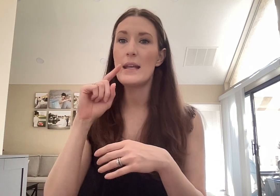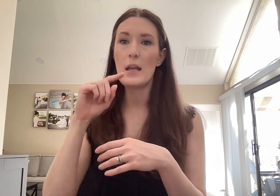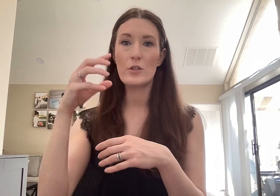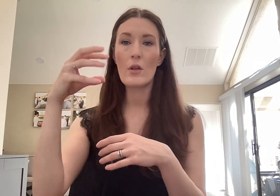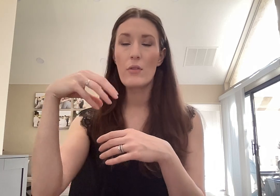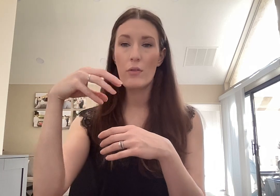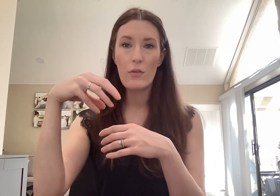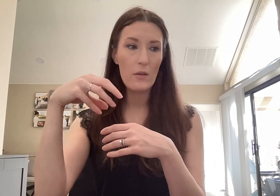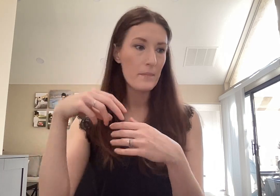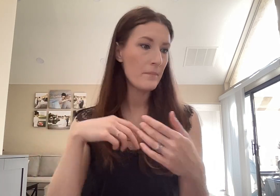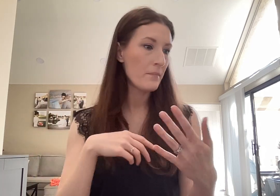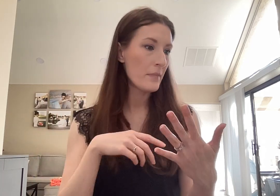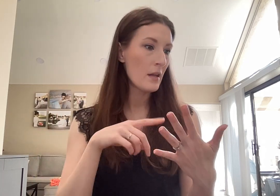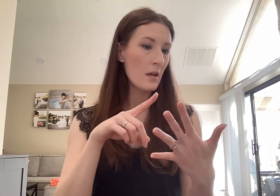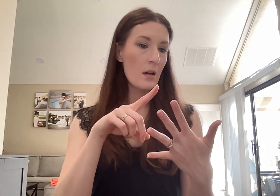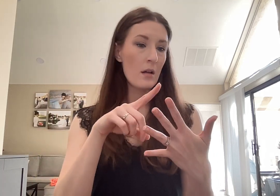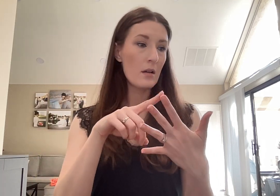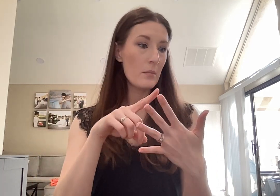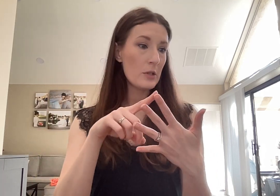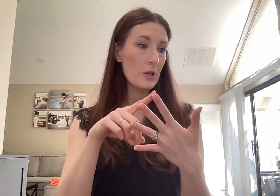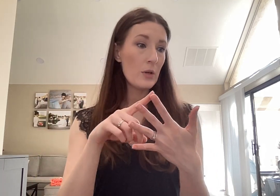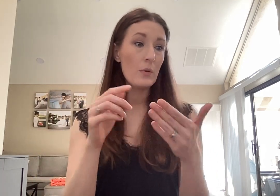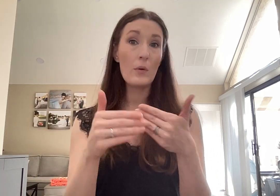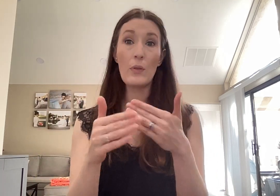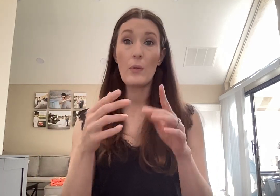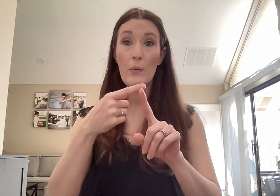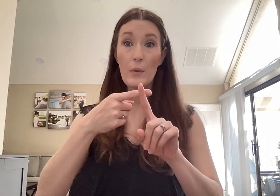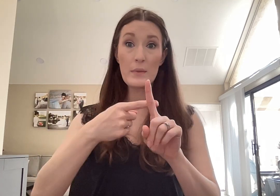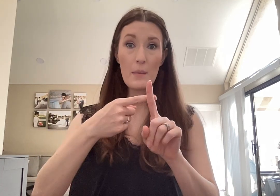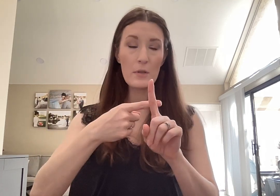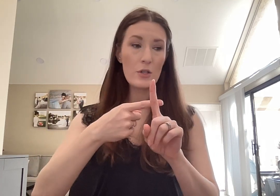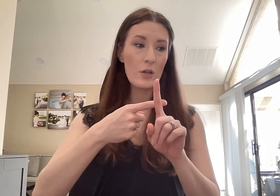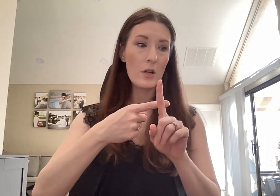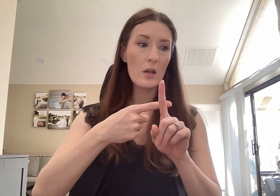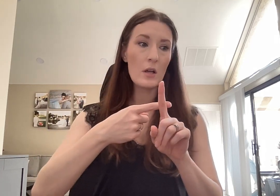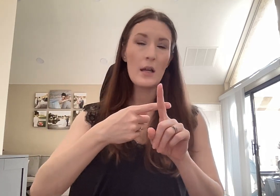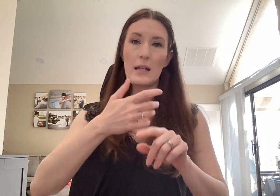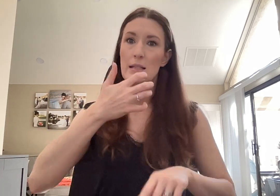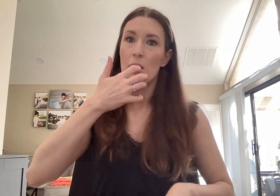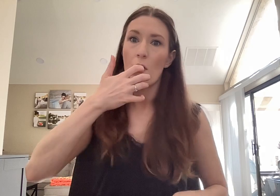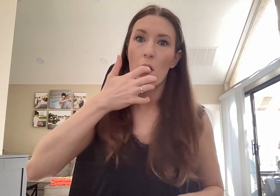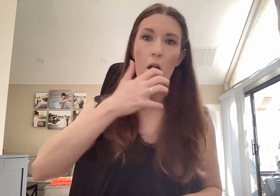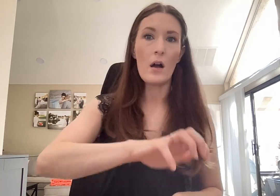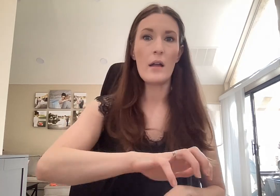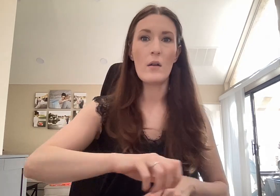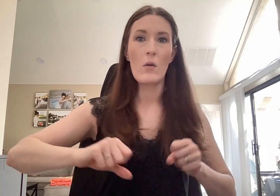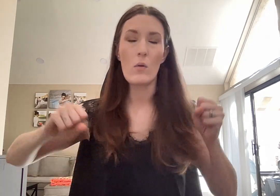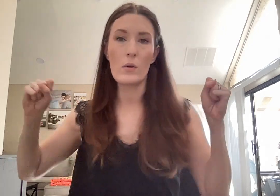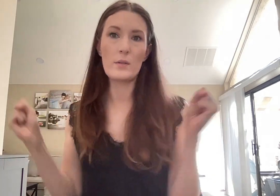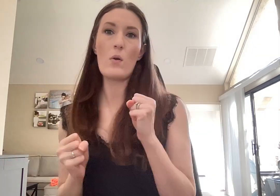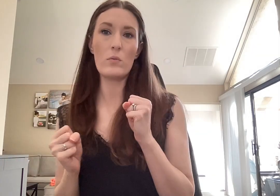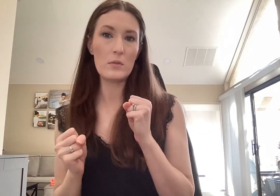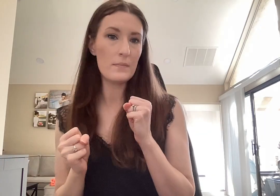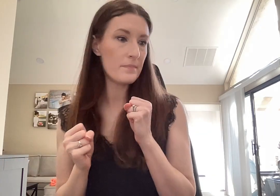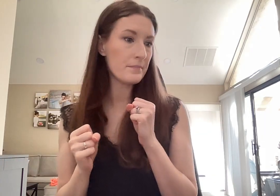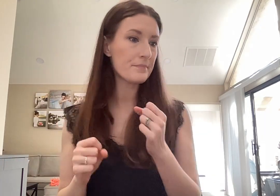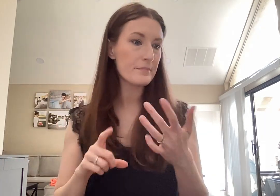TH. Number 2, the room temperature, it's either hot or it's cold.